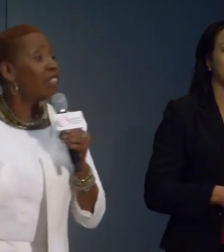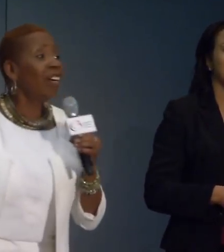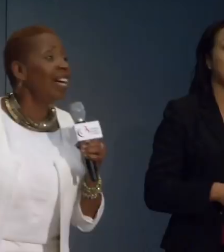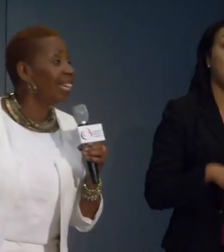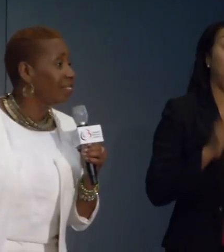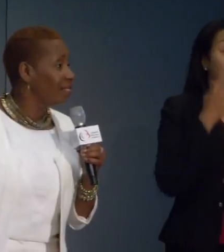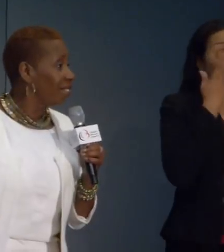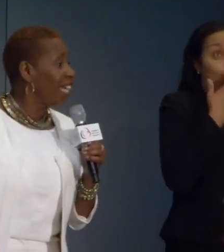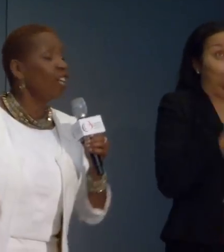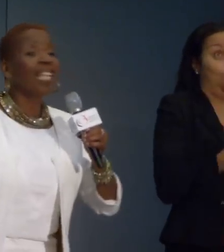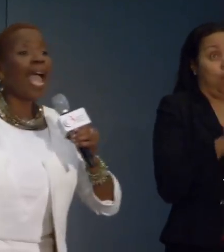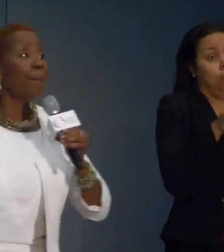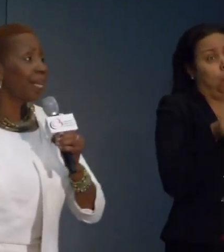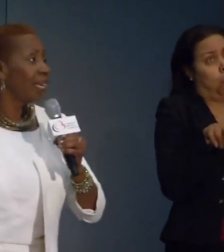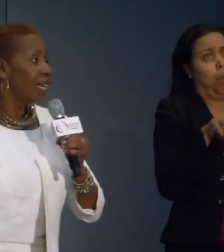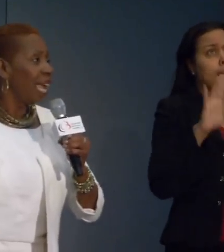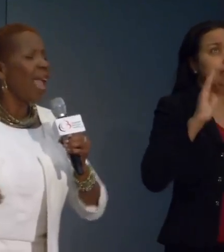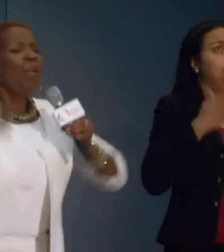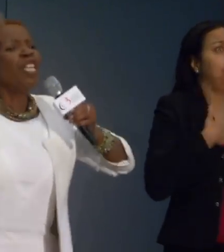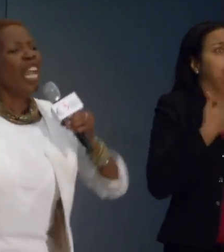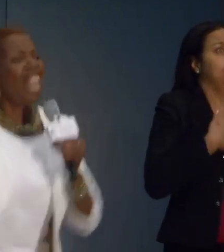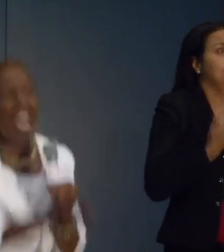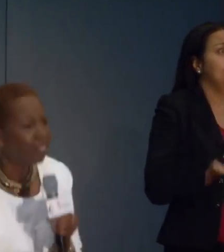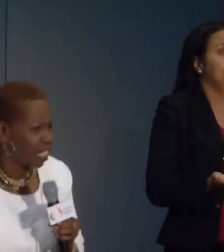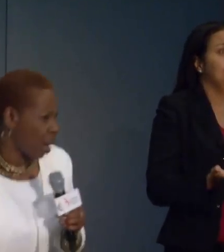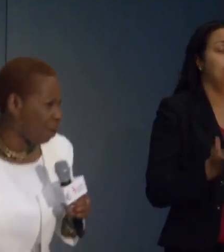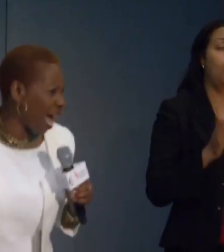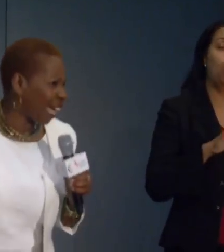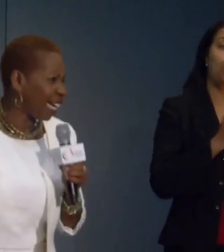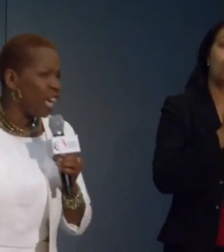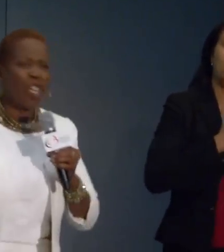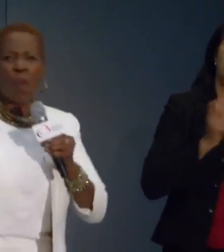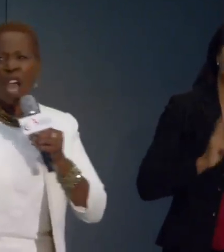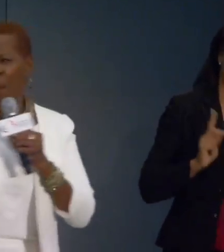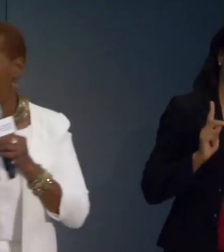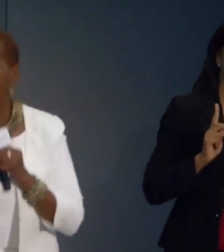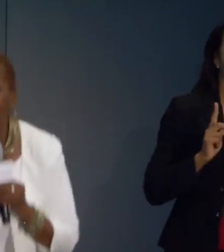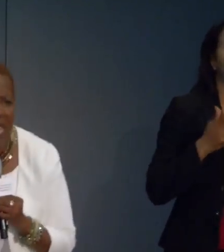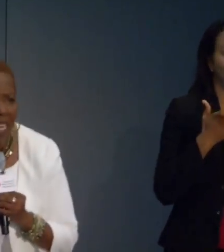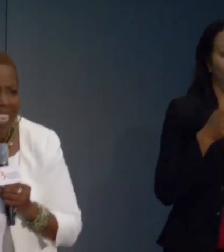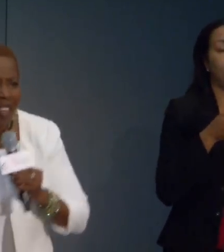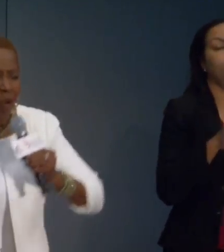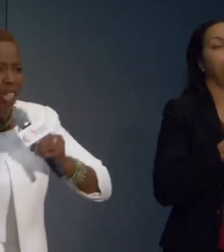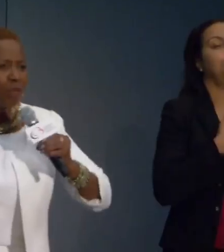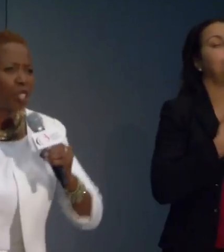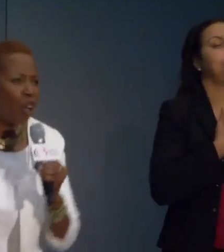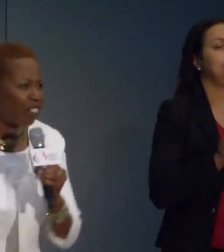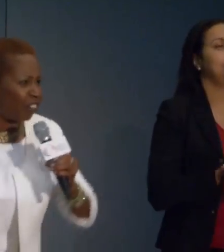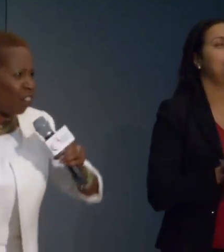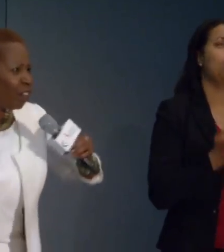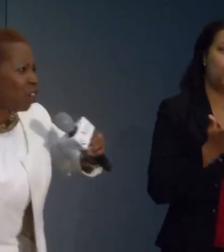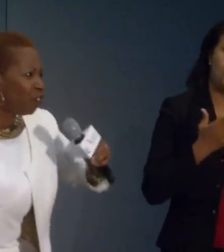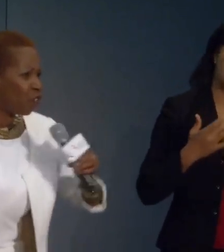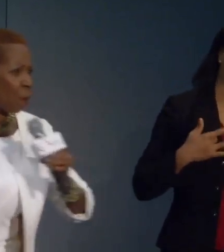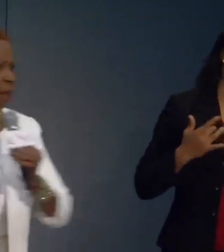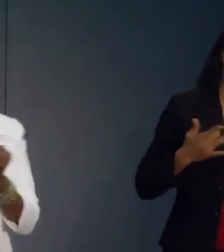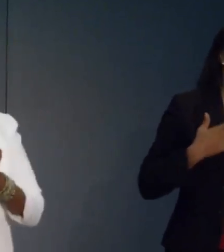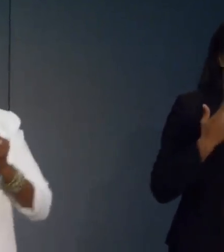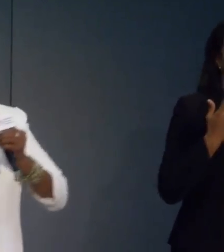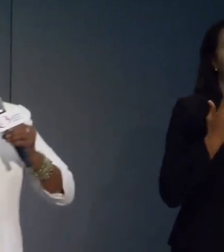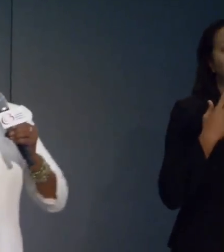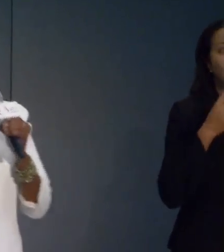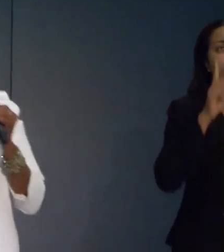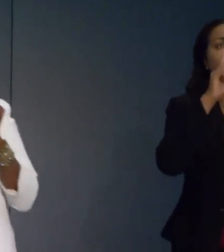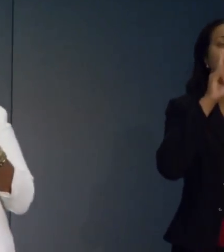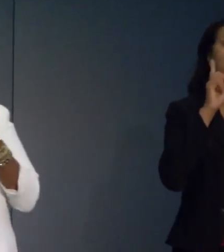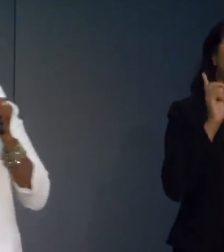He looked good. He looked happy. And when you love somebody, you want them happy. You want them joyful, fruitful,